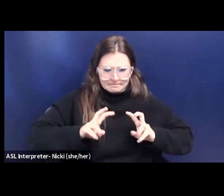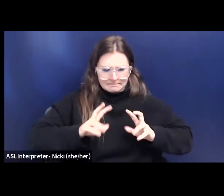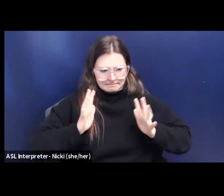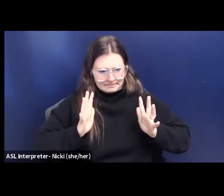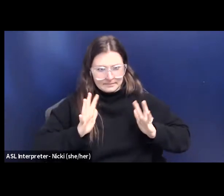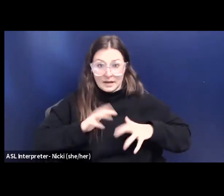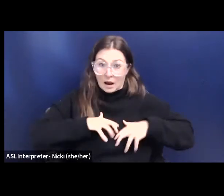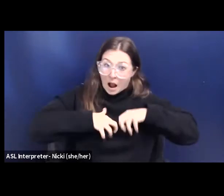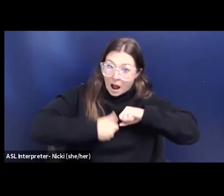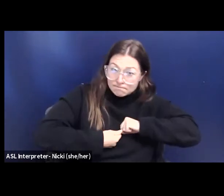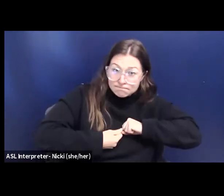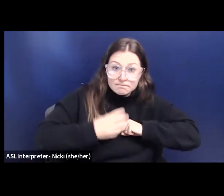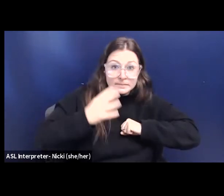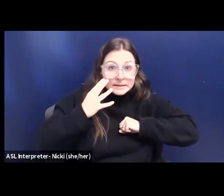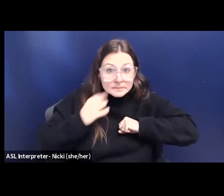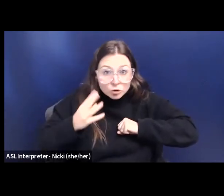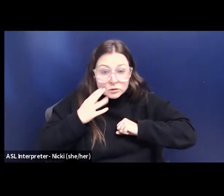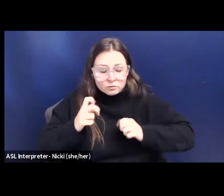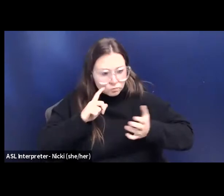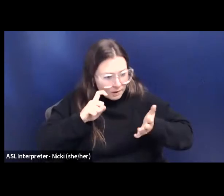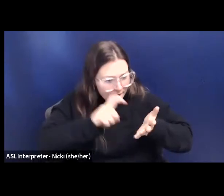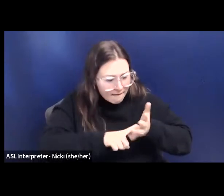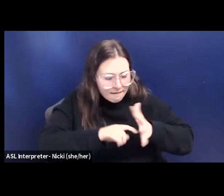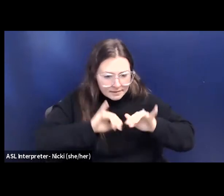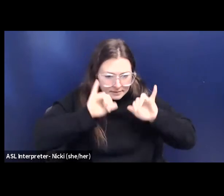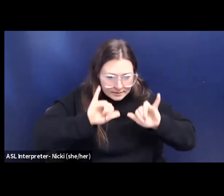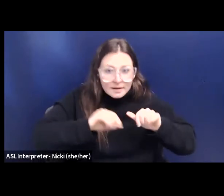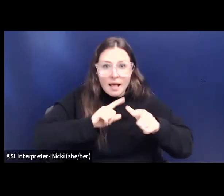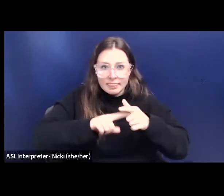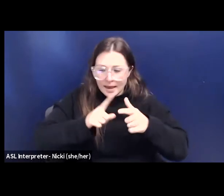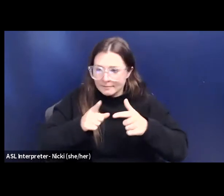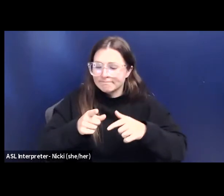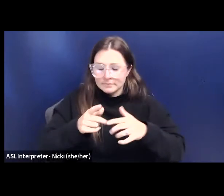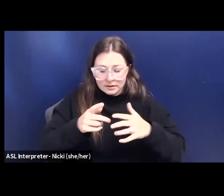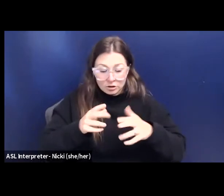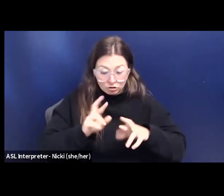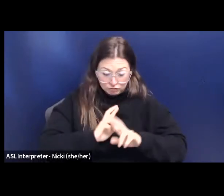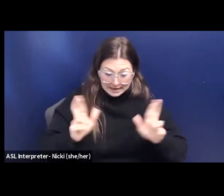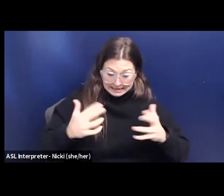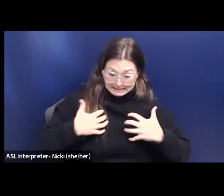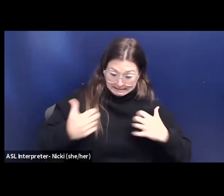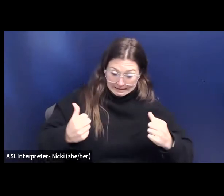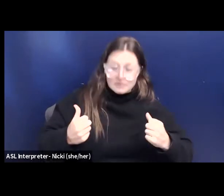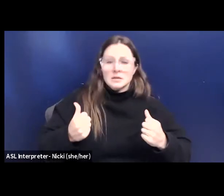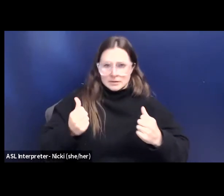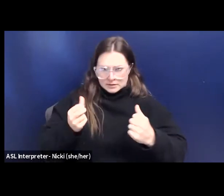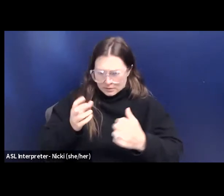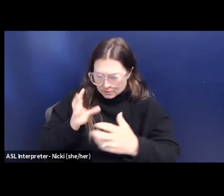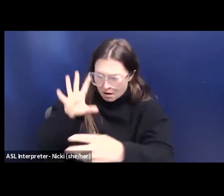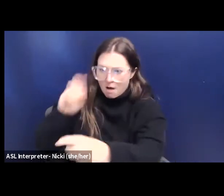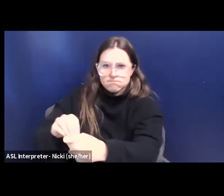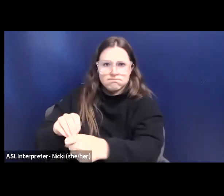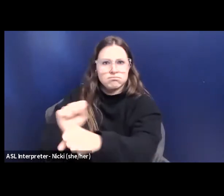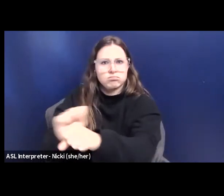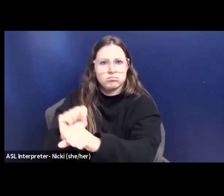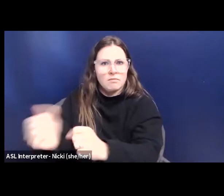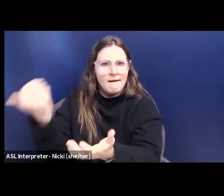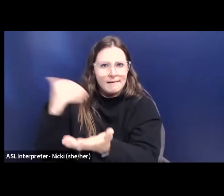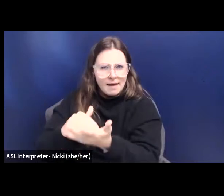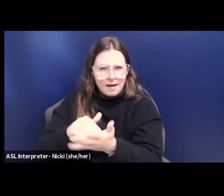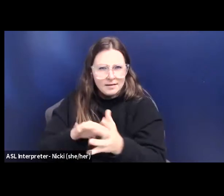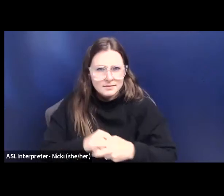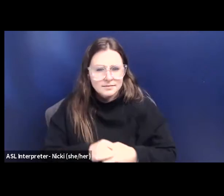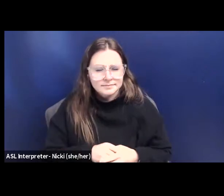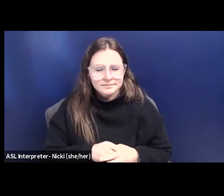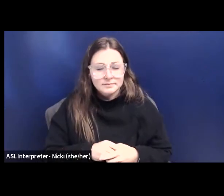speed of capitalism and ableism. It's just not going to get us where we're going. But that weariness